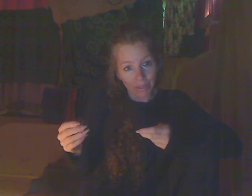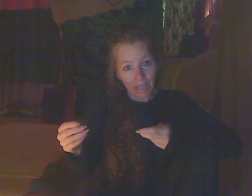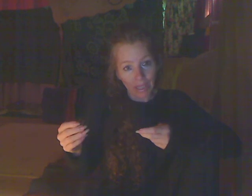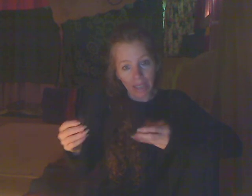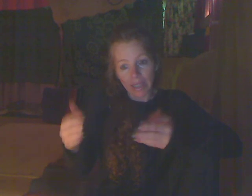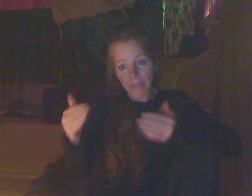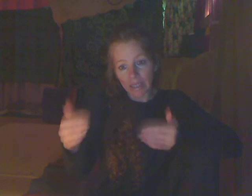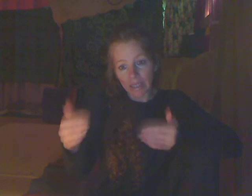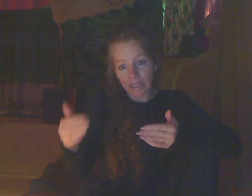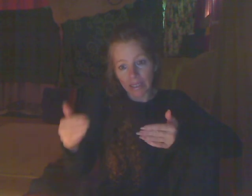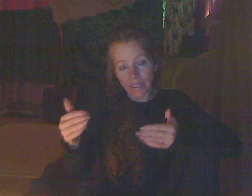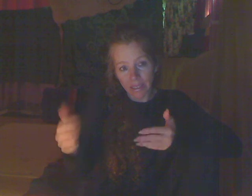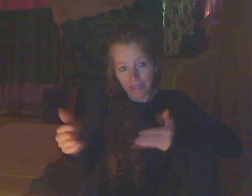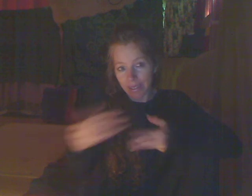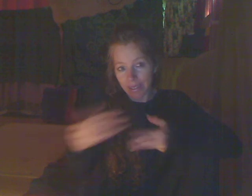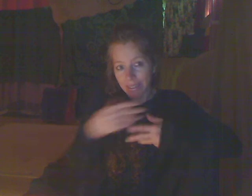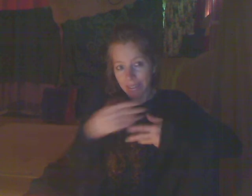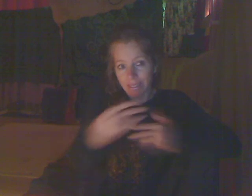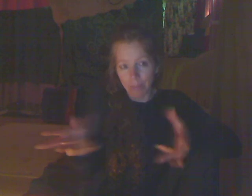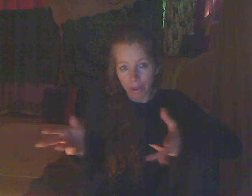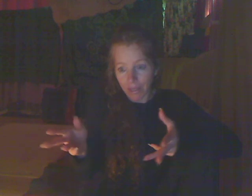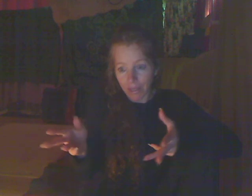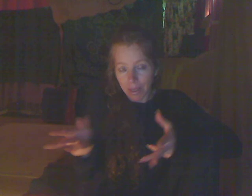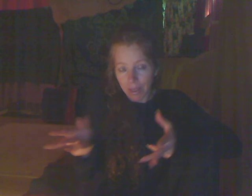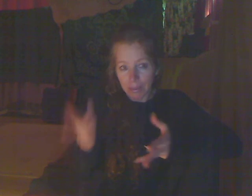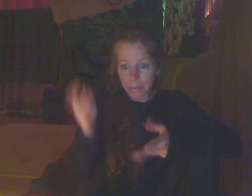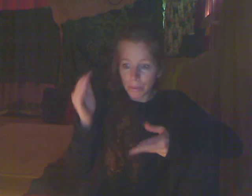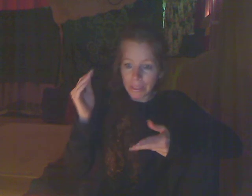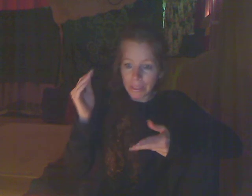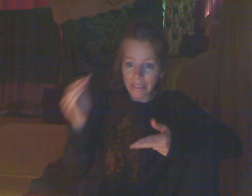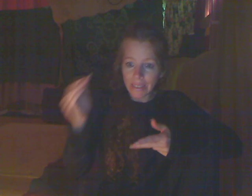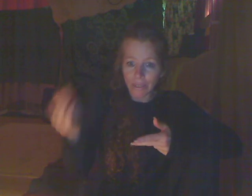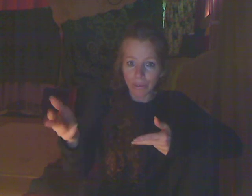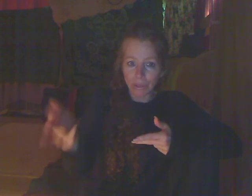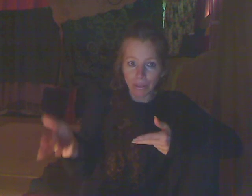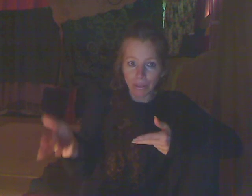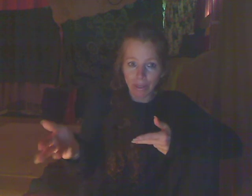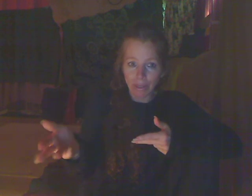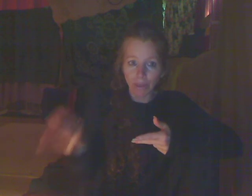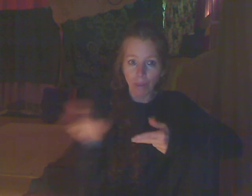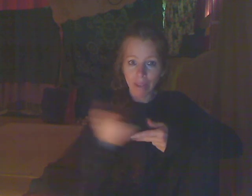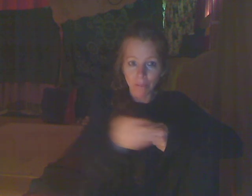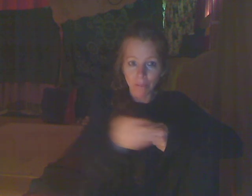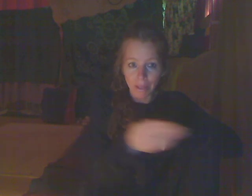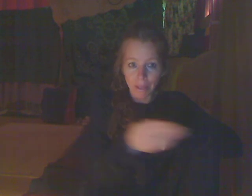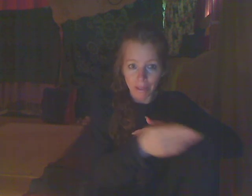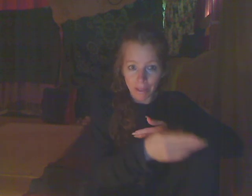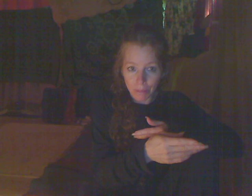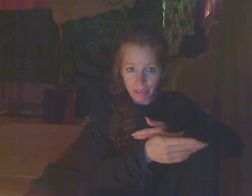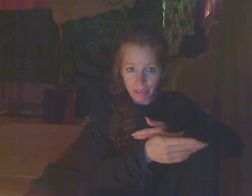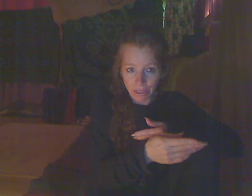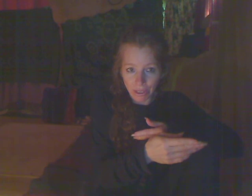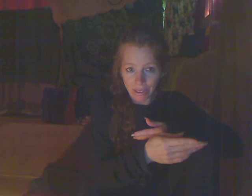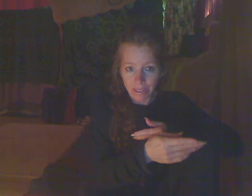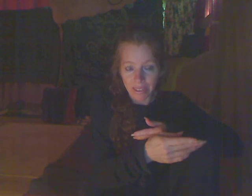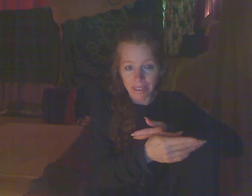And I mean, not, not kill them all, but, but we need to, to go away from their production in